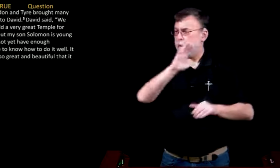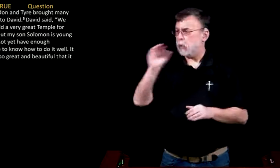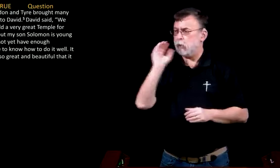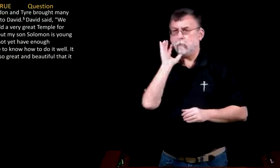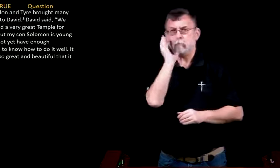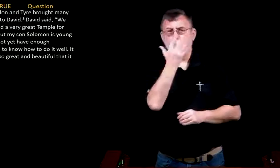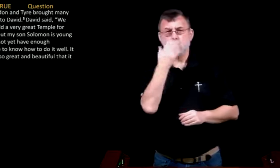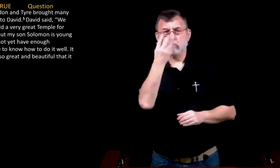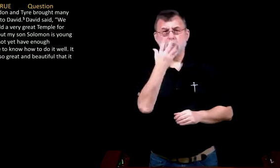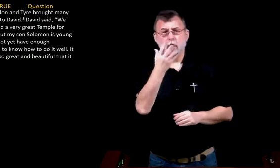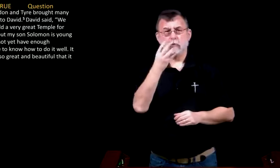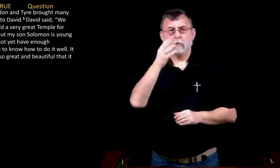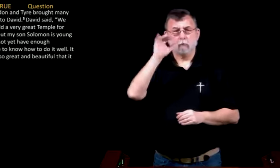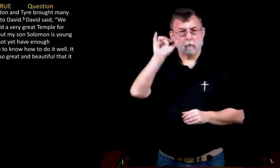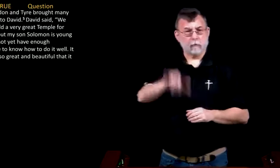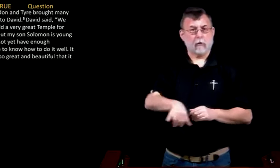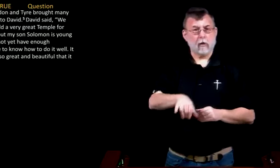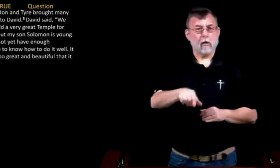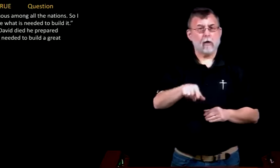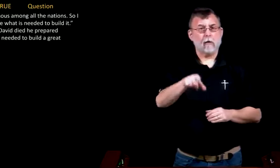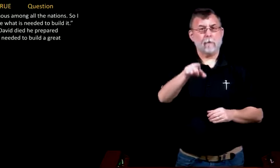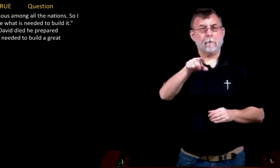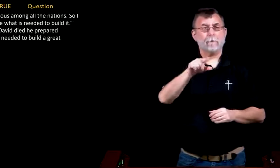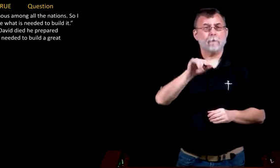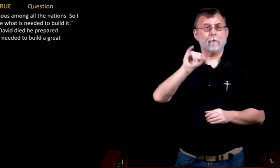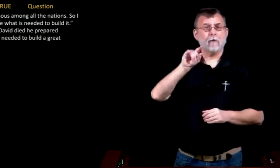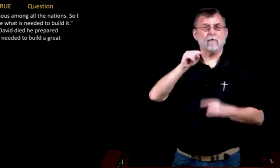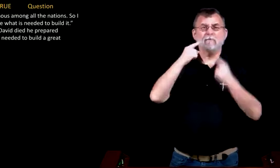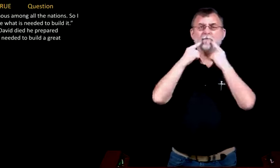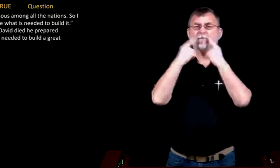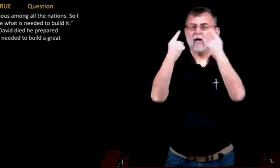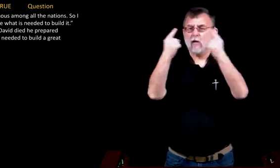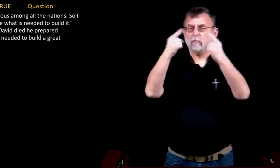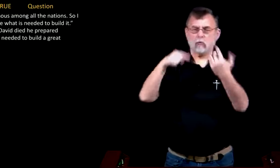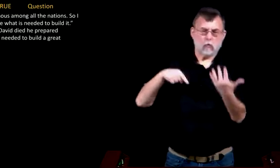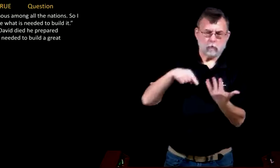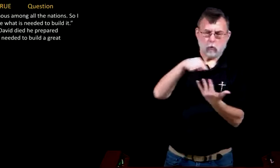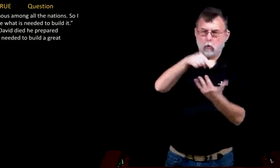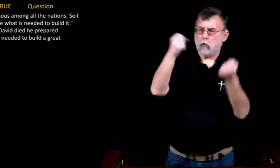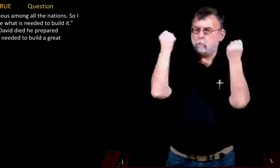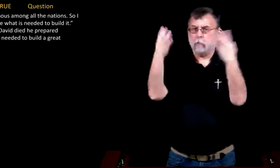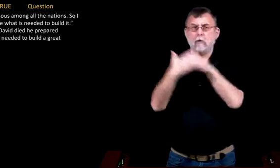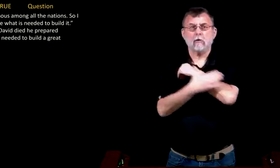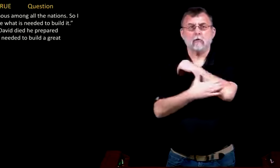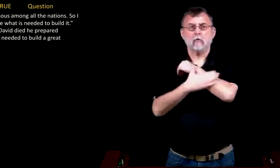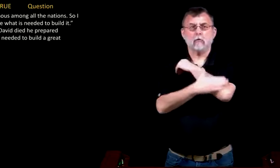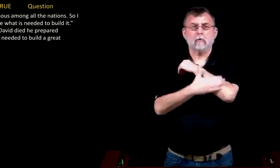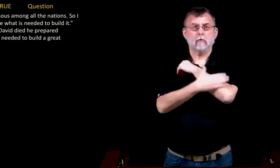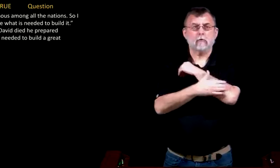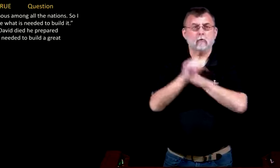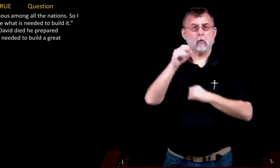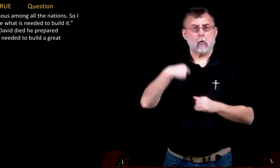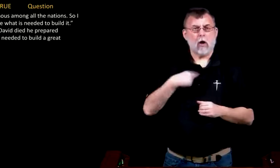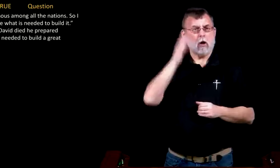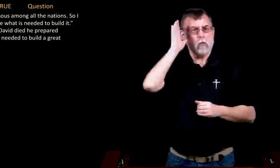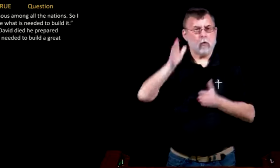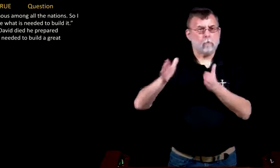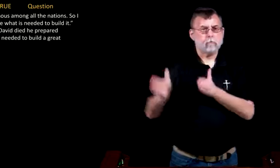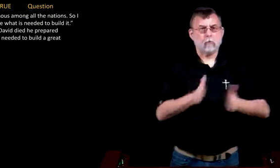be so great and beautiful that it will be famous among all the nations. So I will